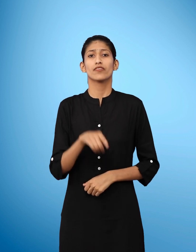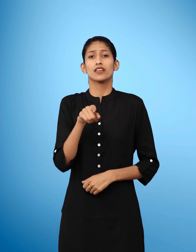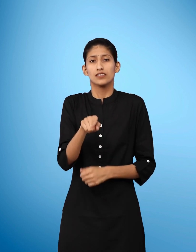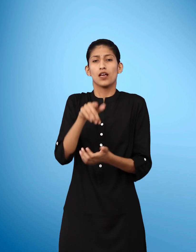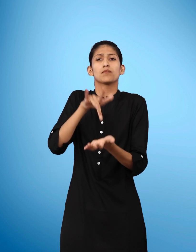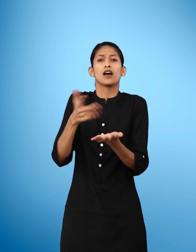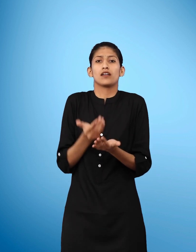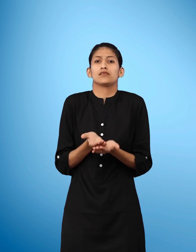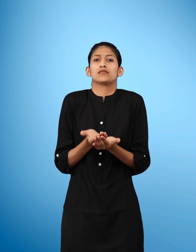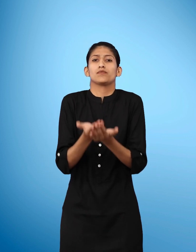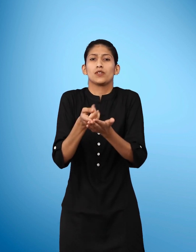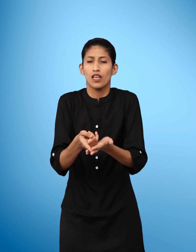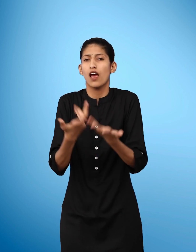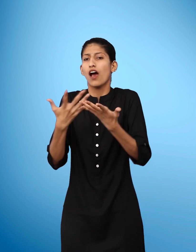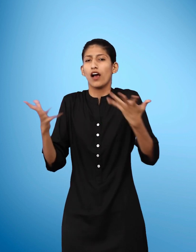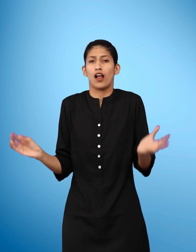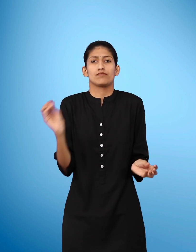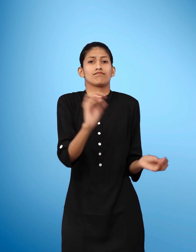An important port on the east coast.